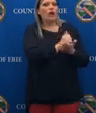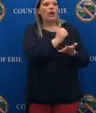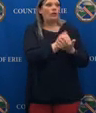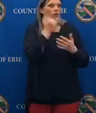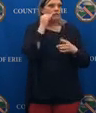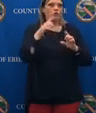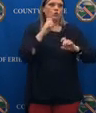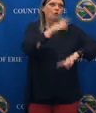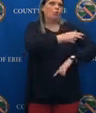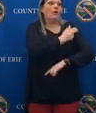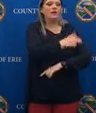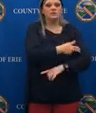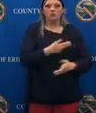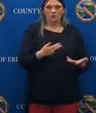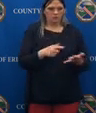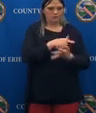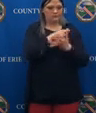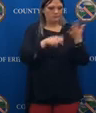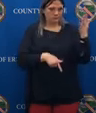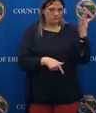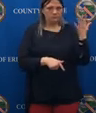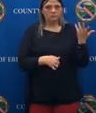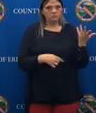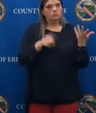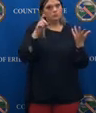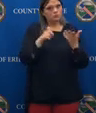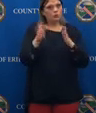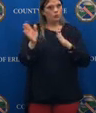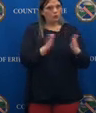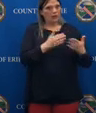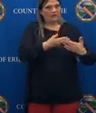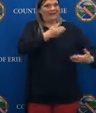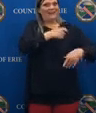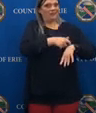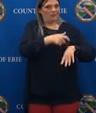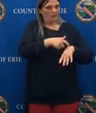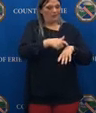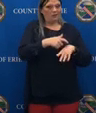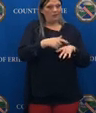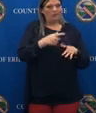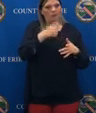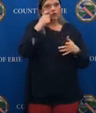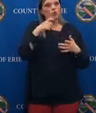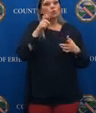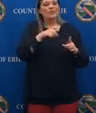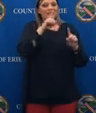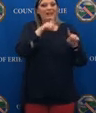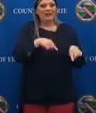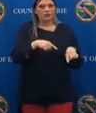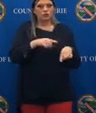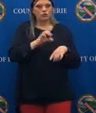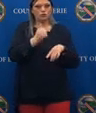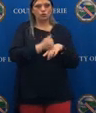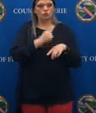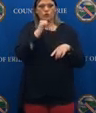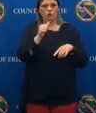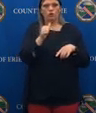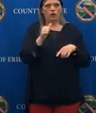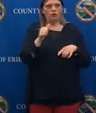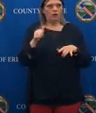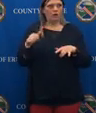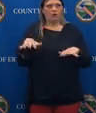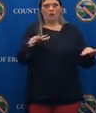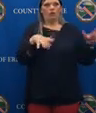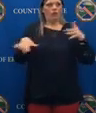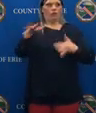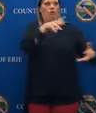to go to the hospital? So those are something that you really need to plan for now, so you have those answers, and so you're not scrambling when the time